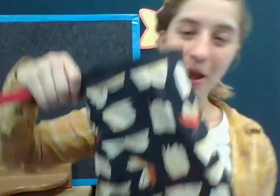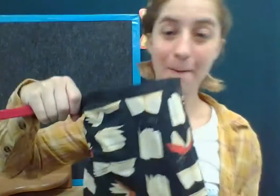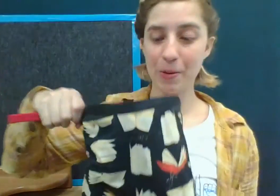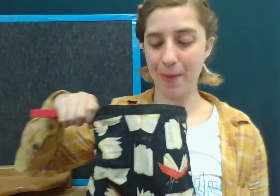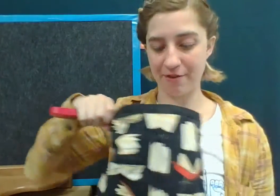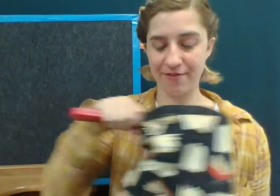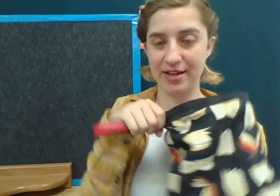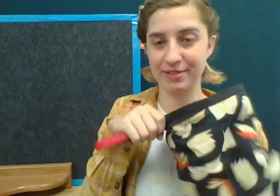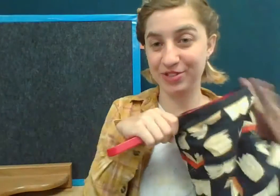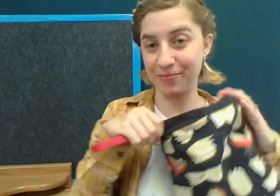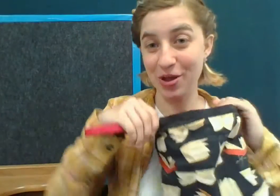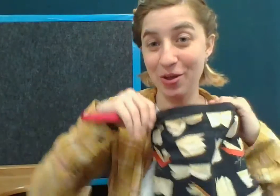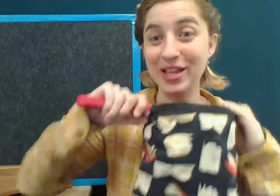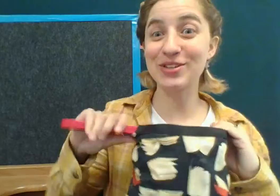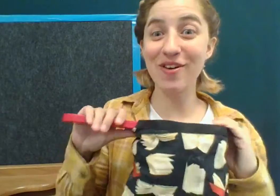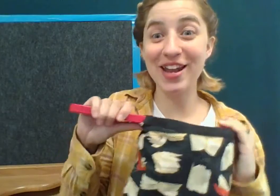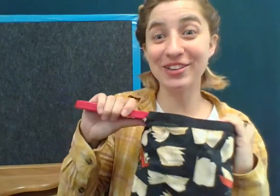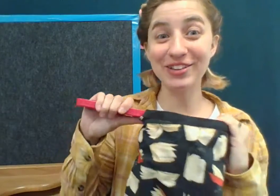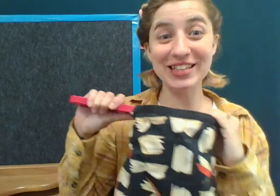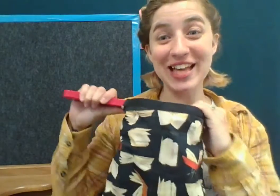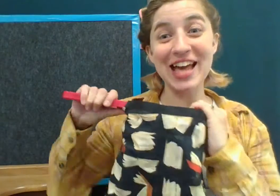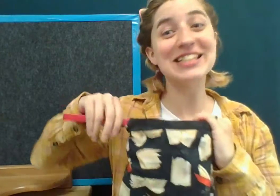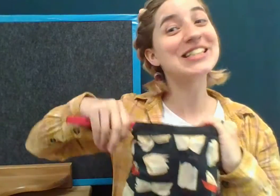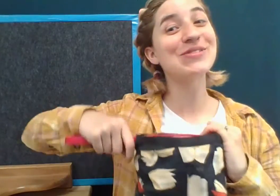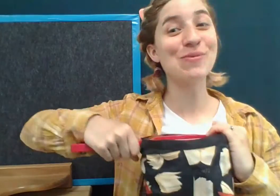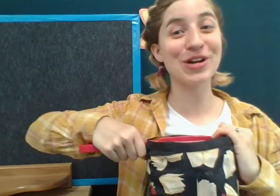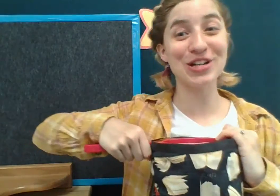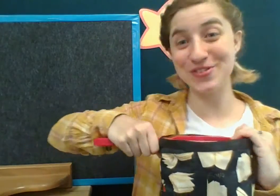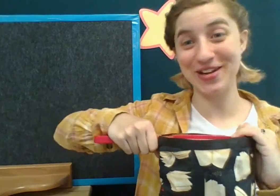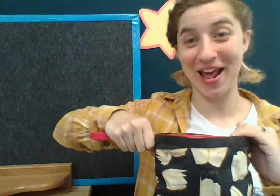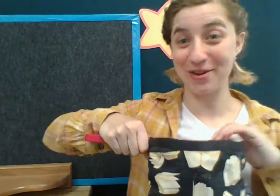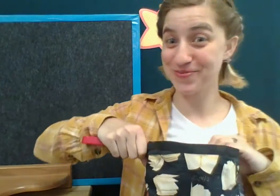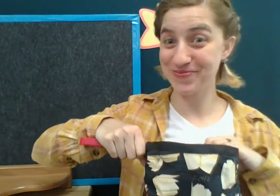Our book bag friend. So let's go ahead and look inside and see what we're going to do today.